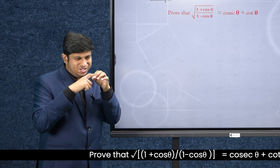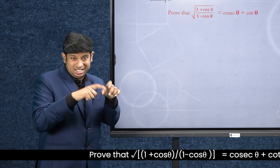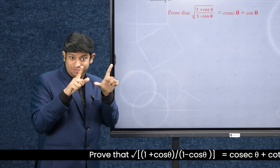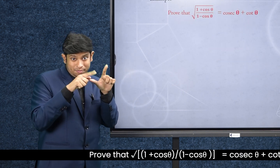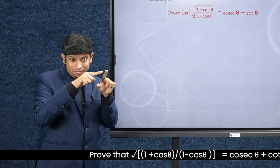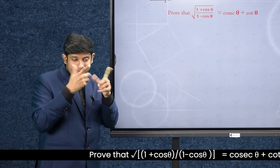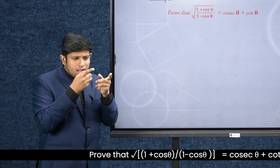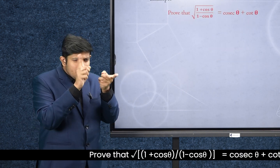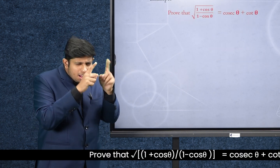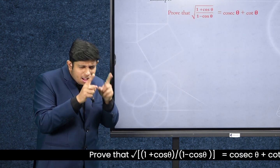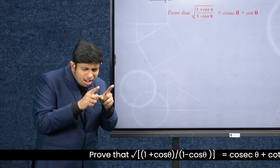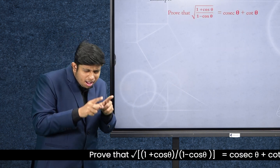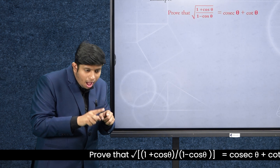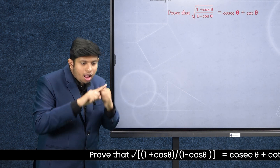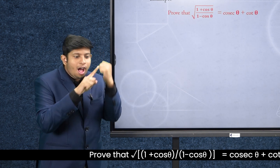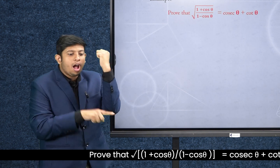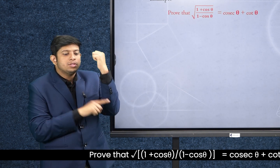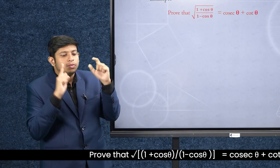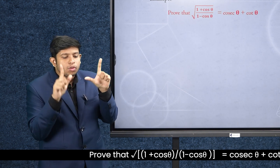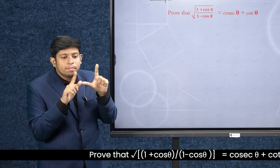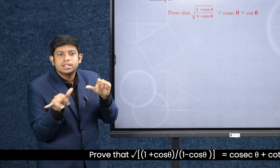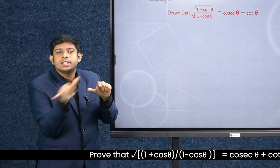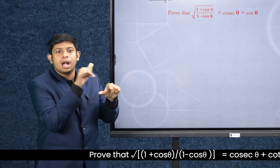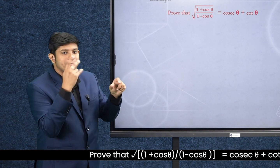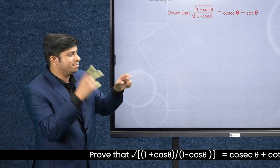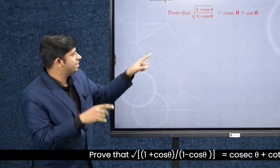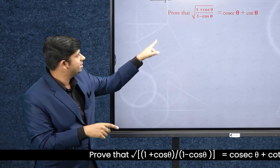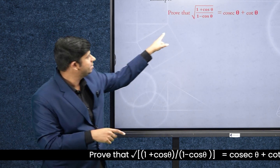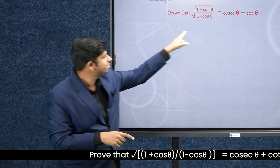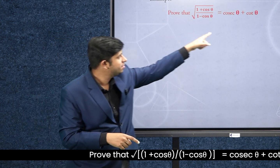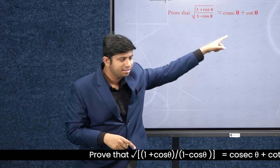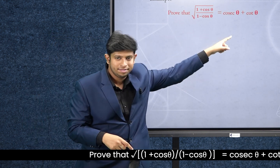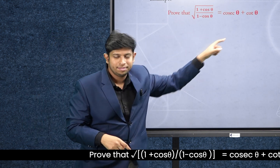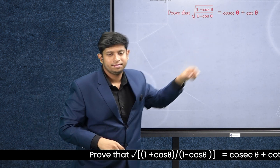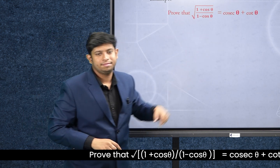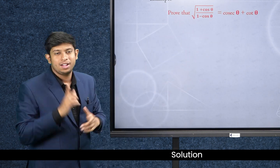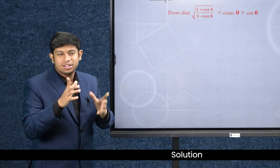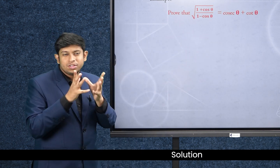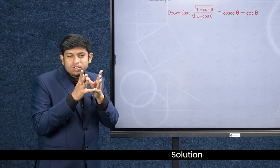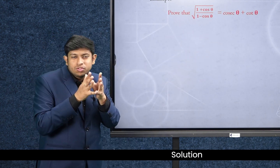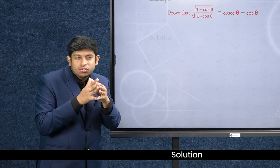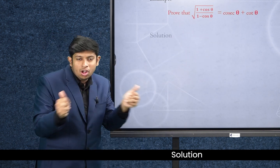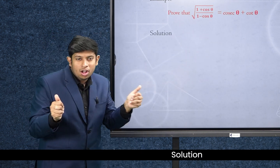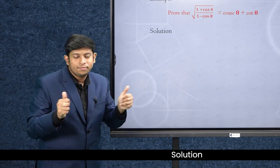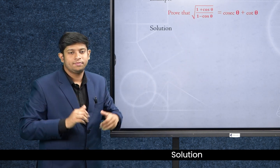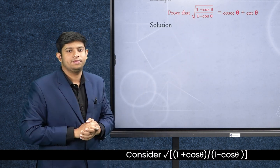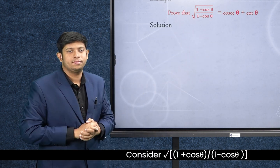plus cos theta by 1 minus cos theta is equal to cosecant theta plus cot theta. Solution: